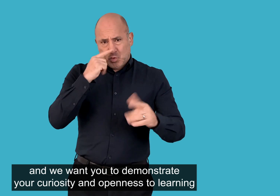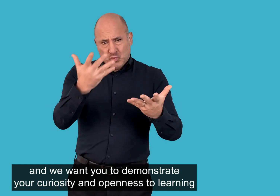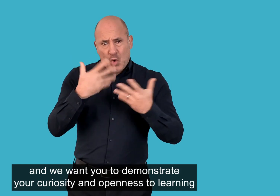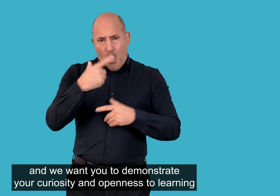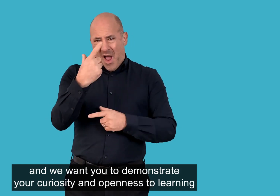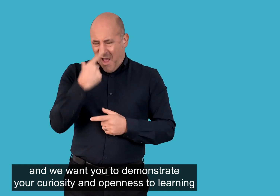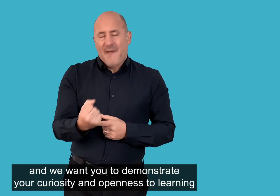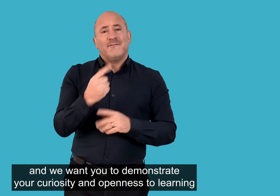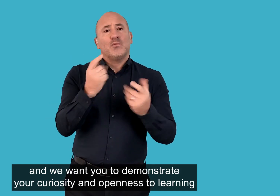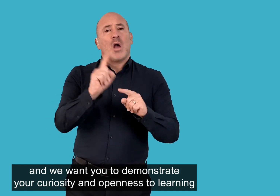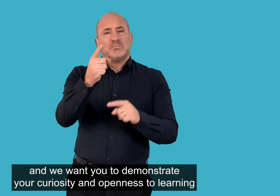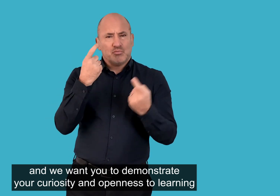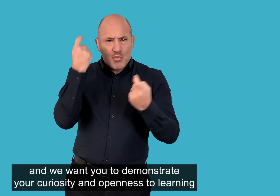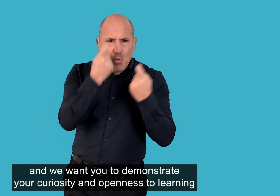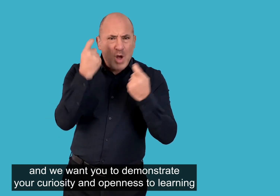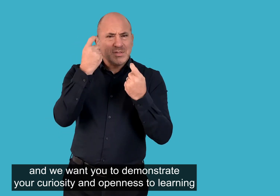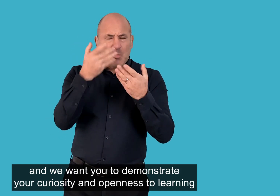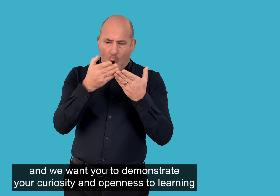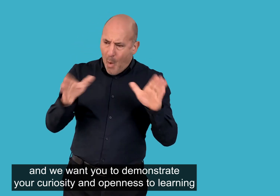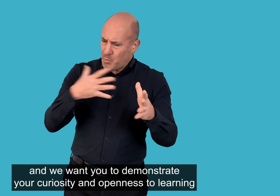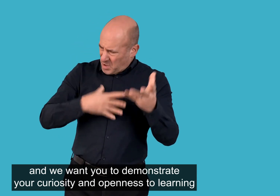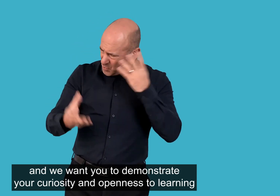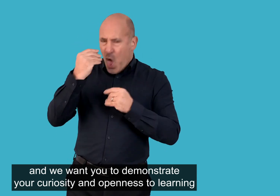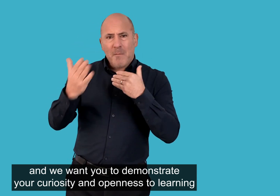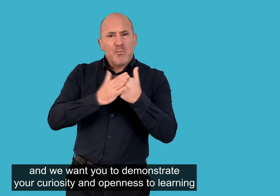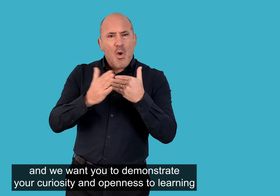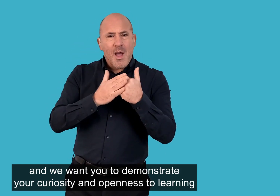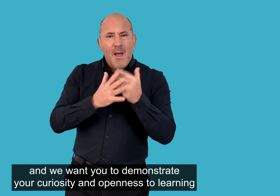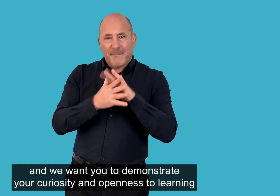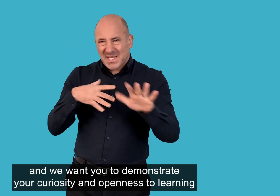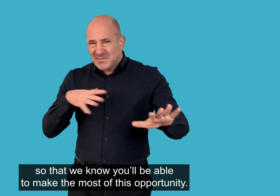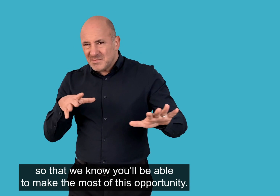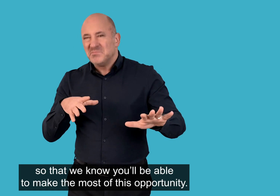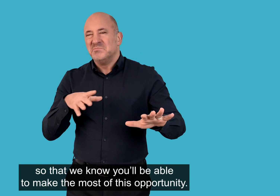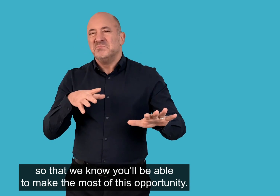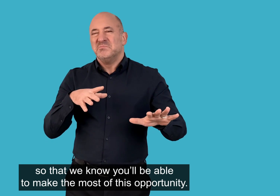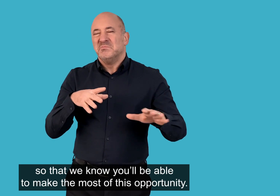And we want you to demonstrate your curiosity and openness to learning.